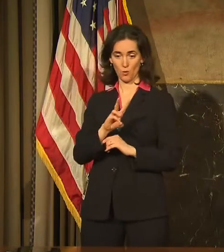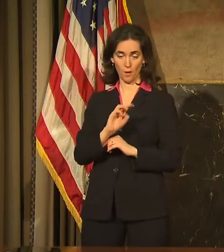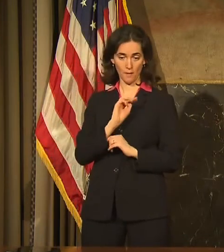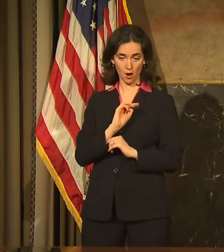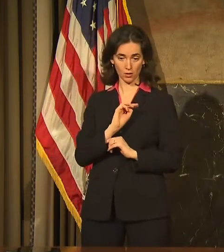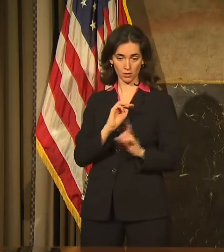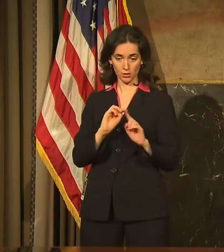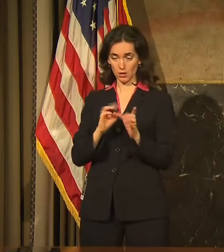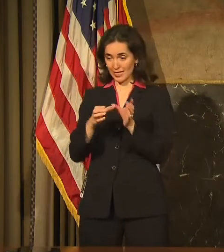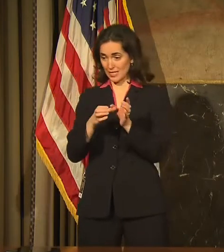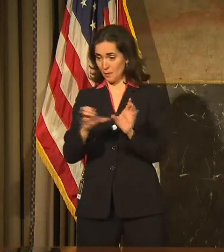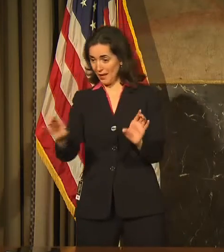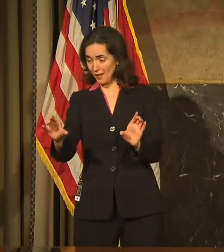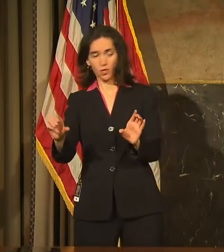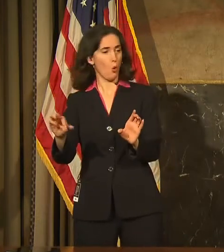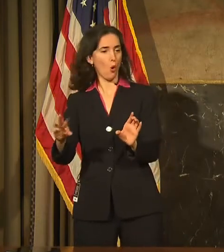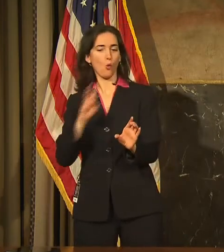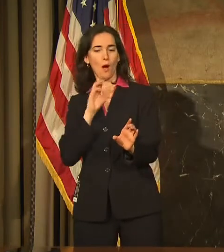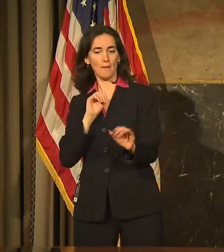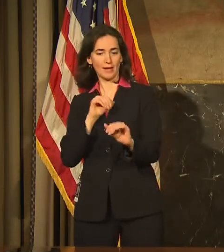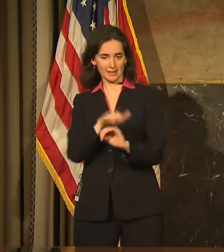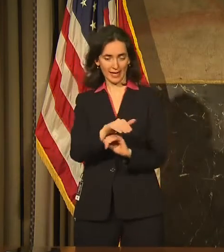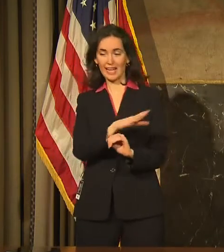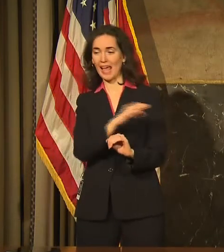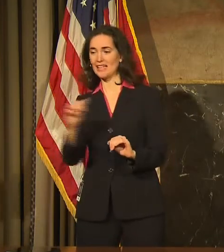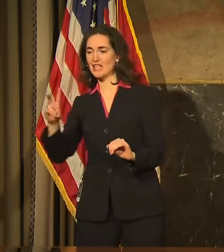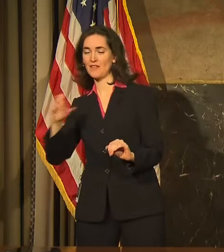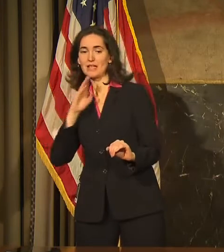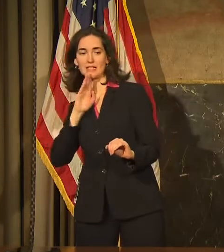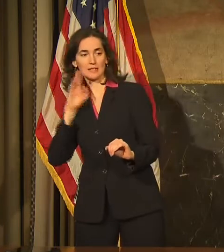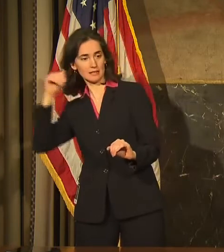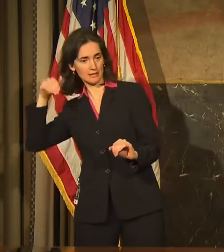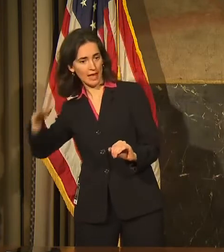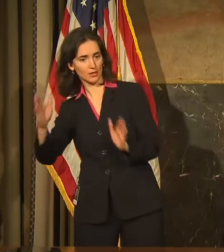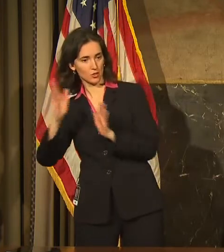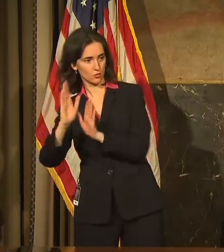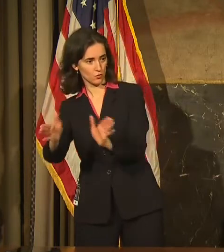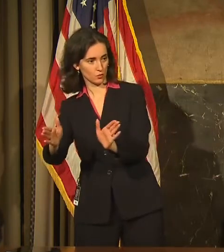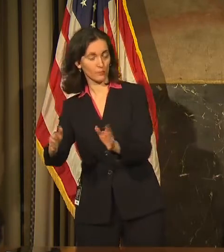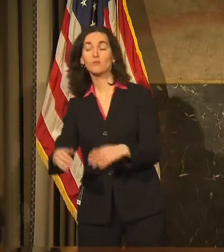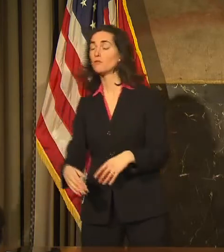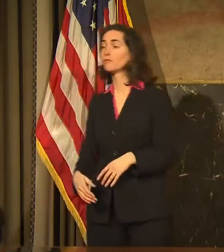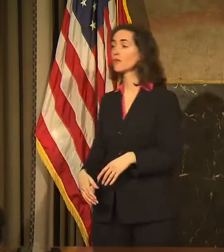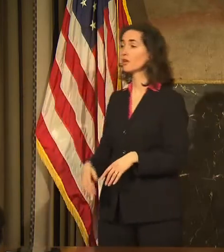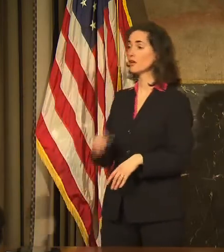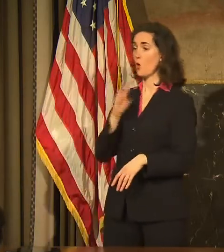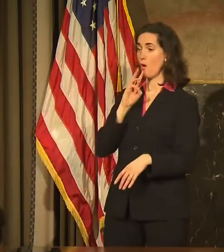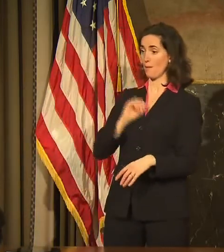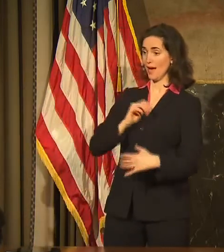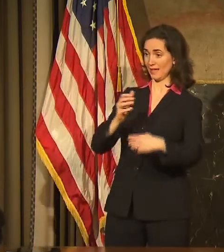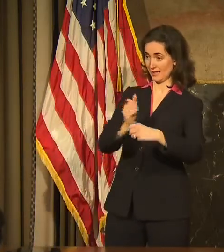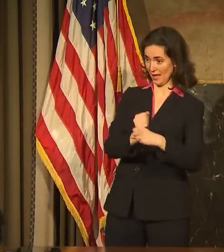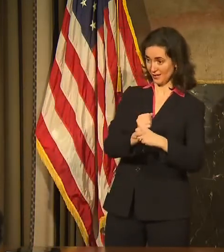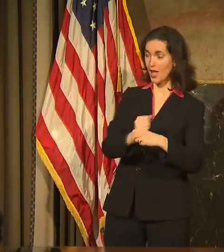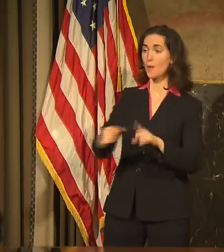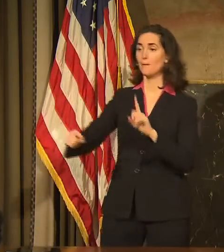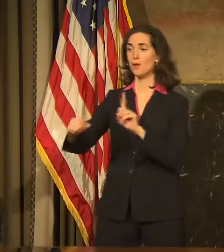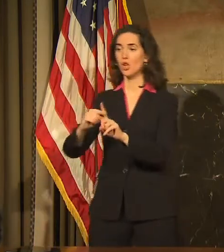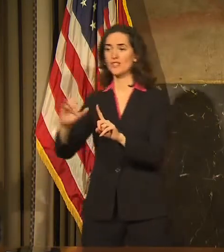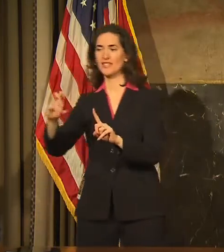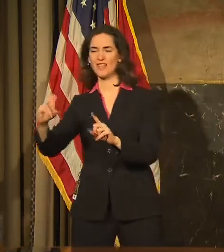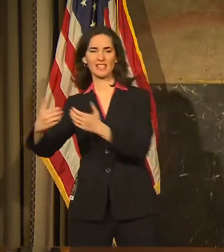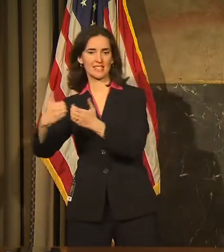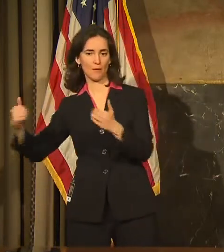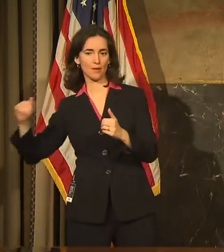already getting, or will you be splitting up the pool to more pharmacies? Additional on top of that, what the feds did, the feds had